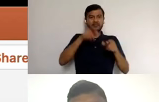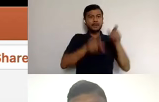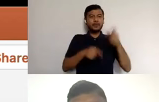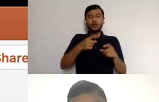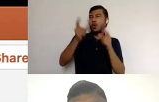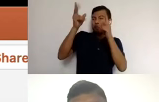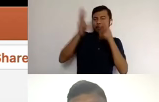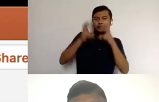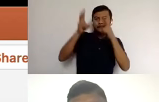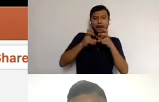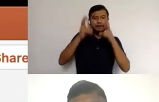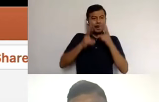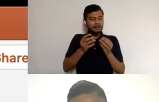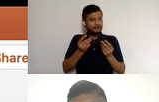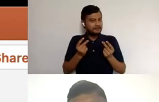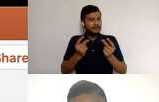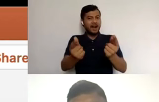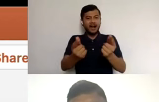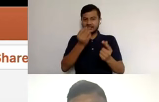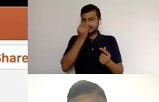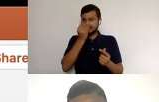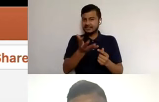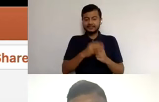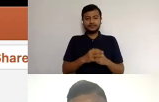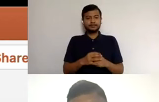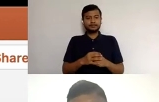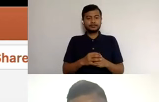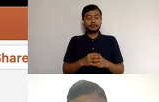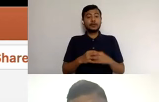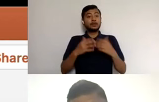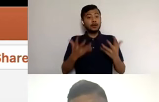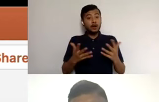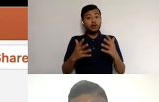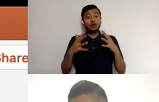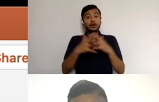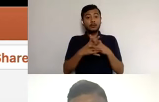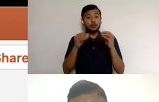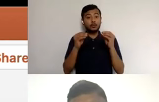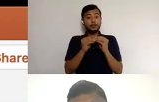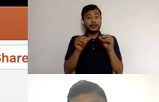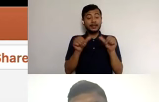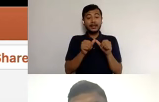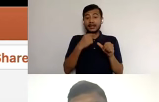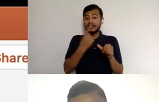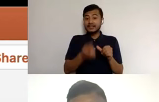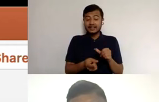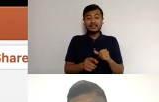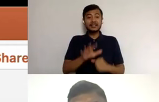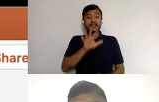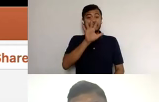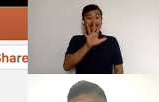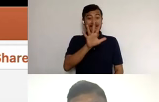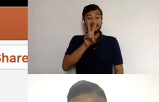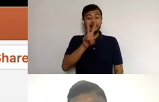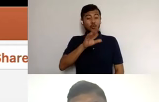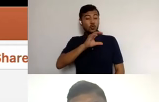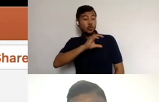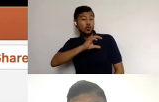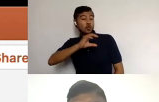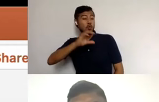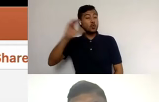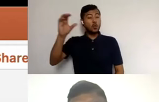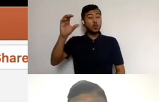of the WFA, Wi-Fi 6 shipments will surpass 5.2 billion by 2025. You can see that there